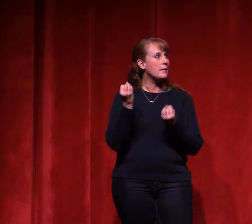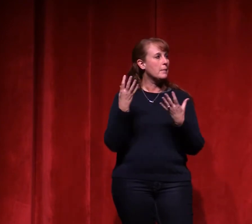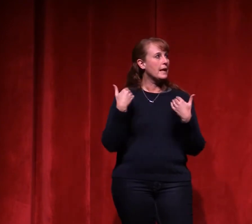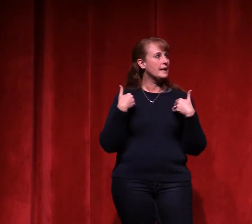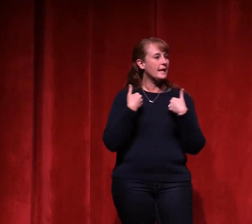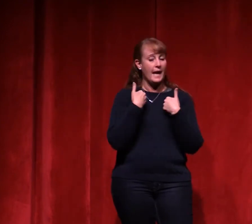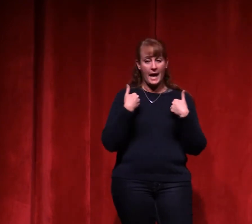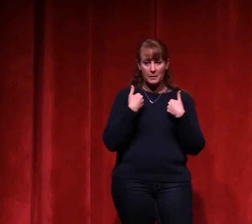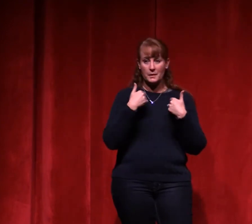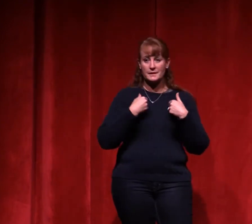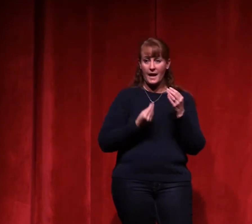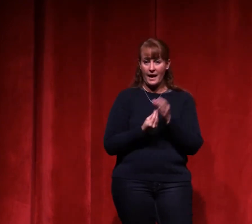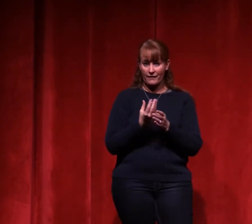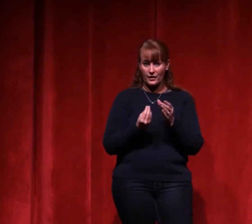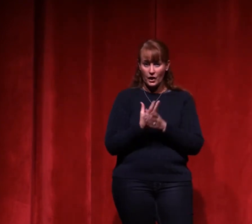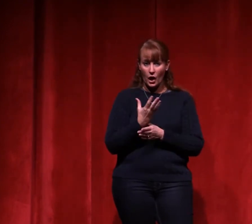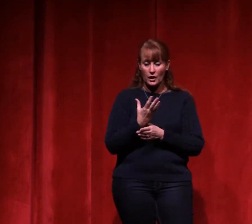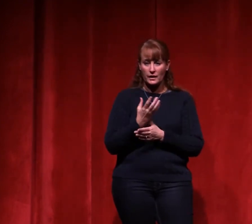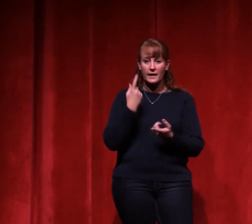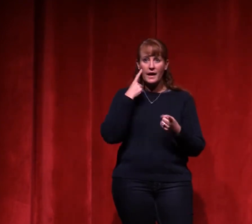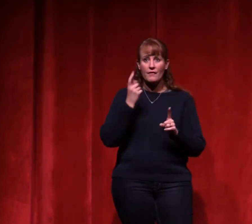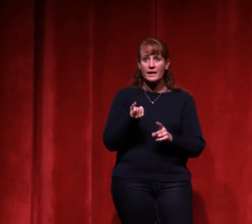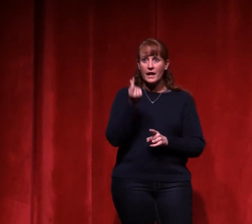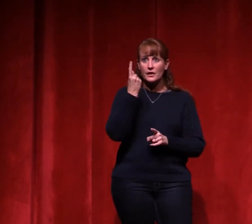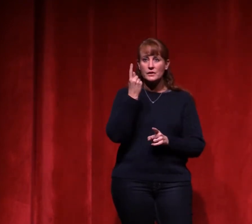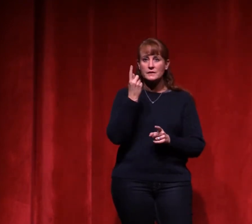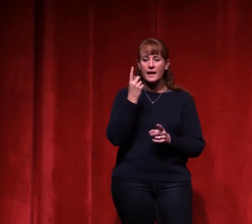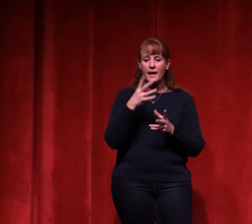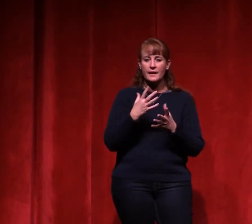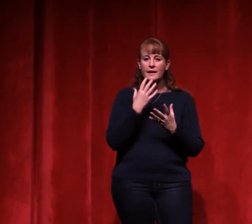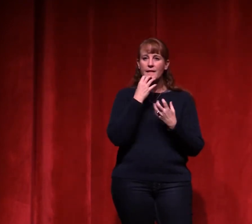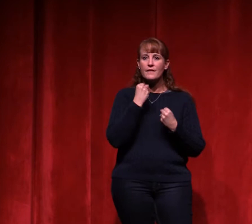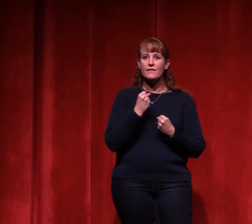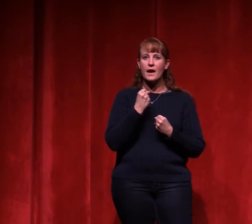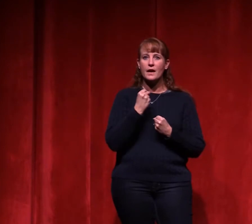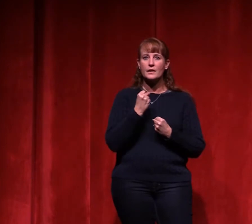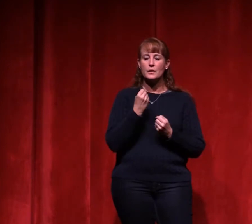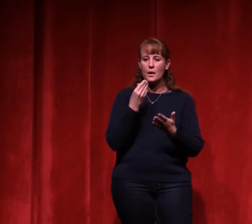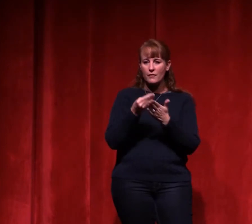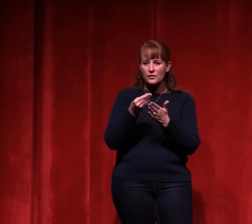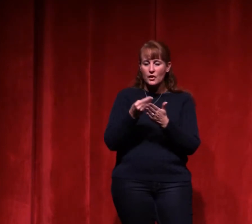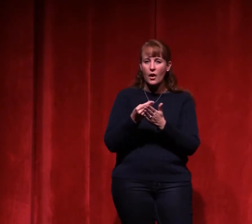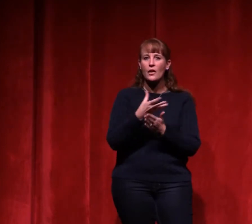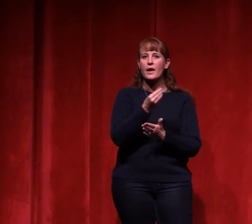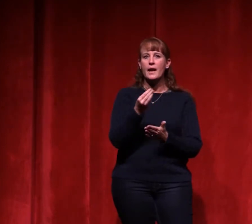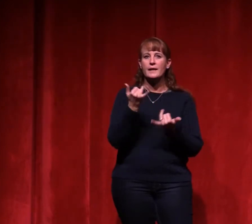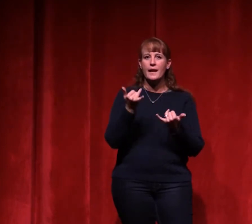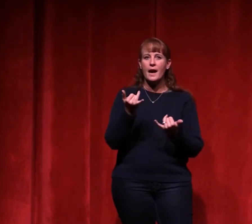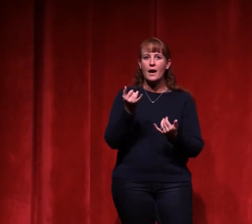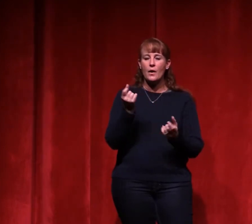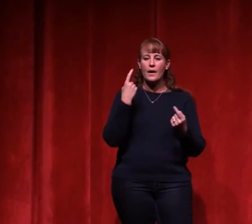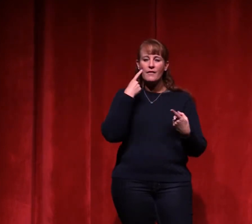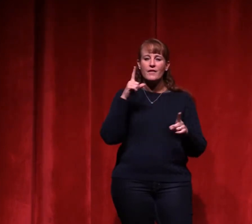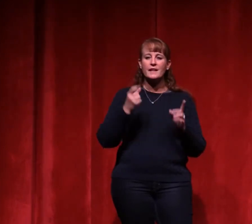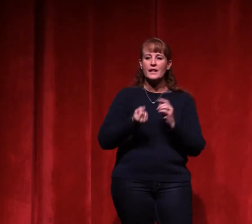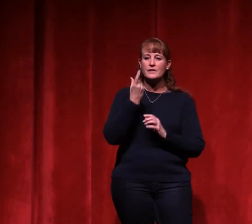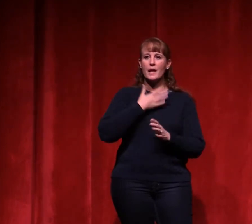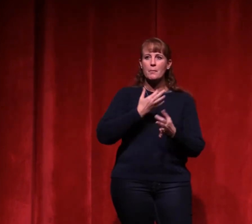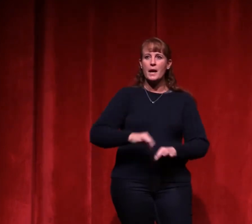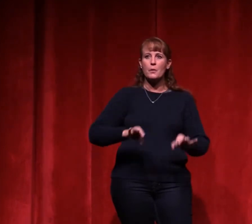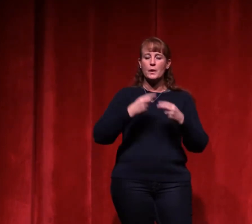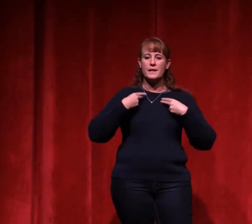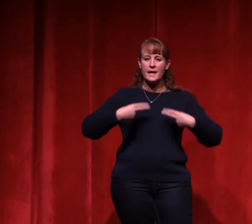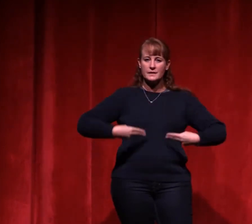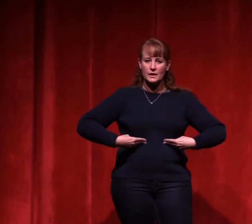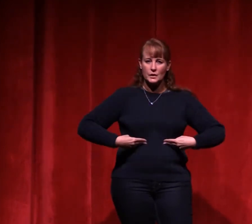I have a garden. I finally understand the value of a hard-earned dollar, and I finally understand that my worth as a human comes from